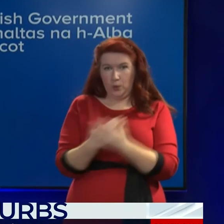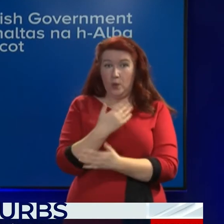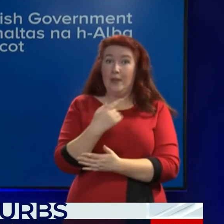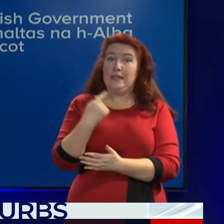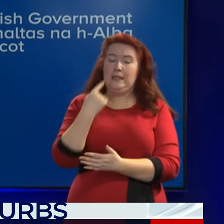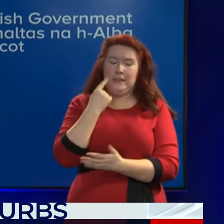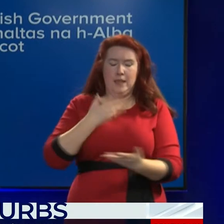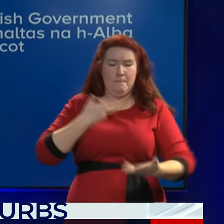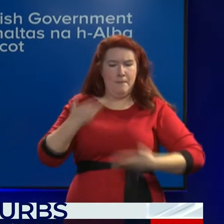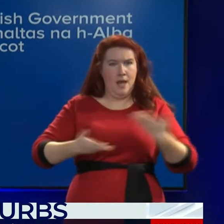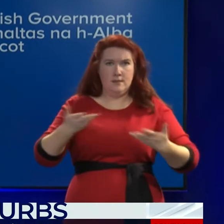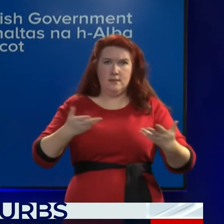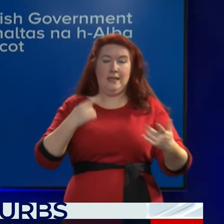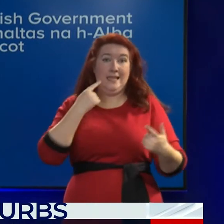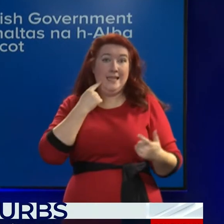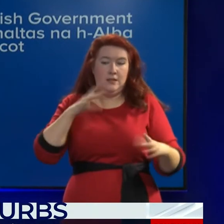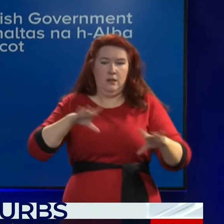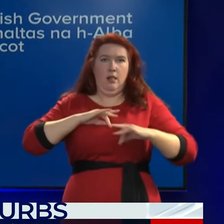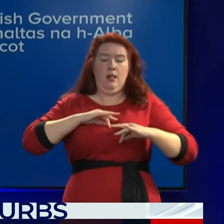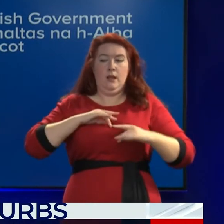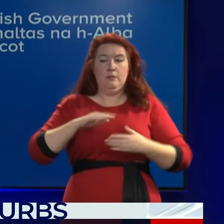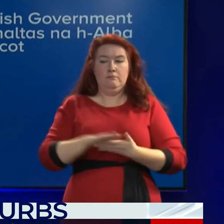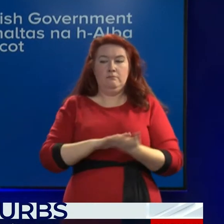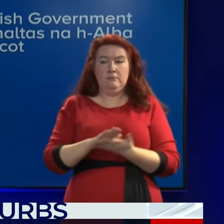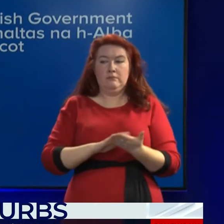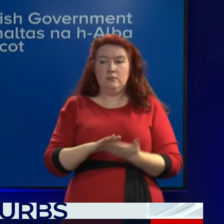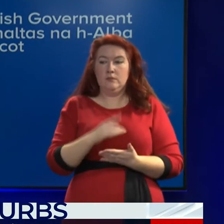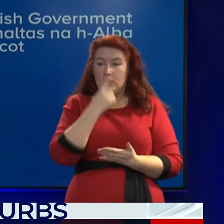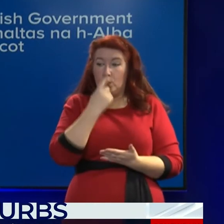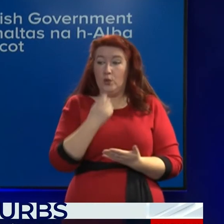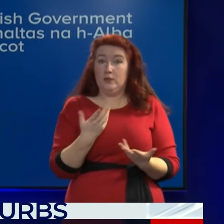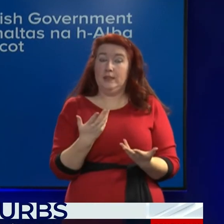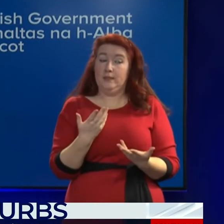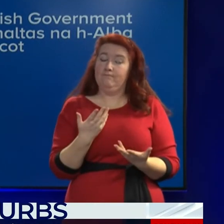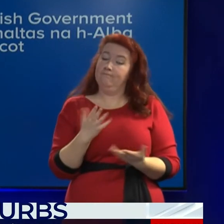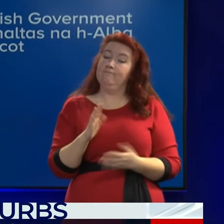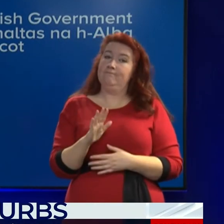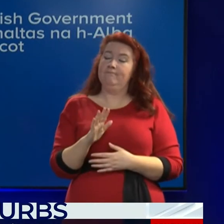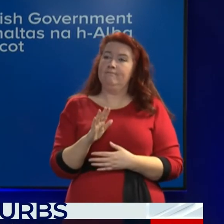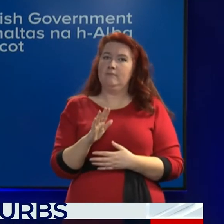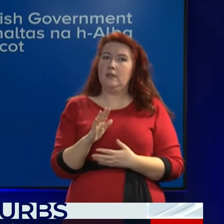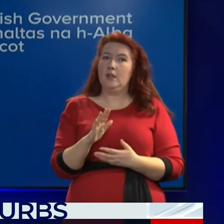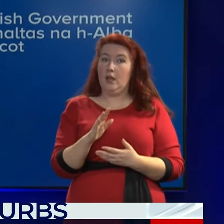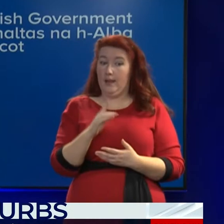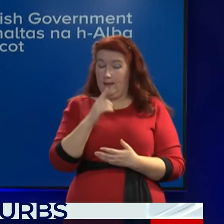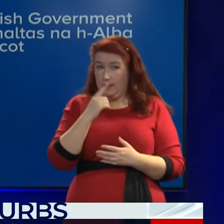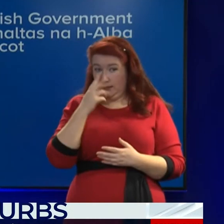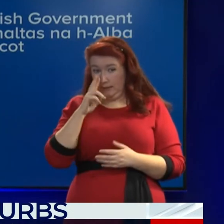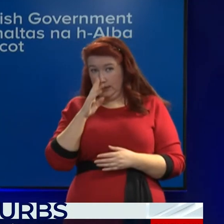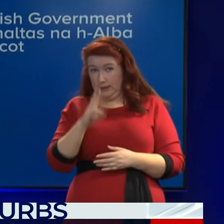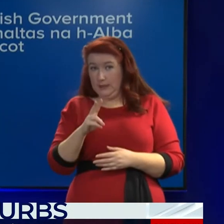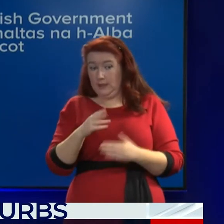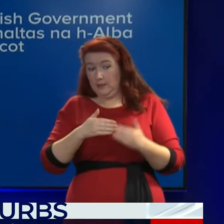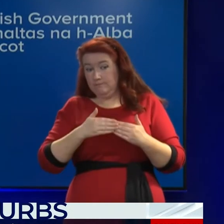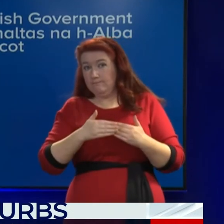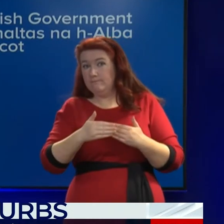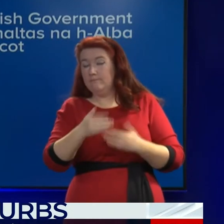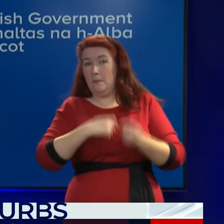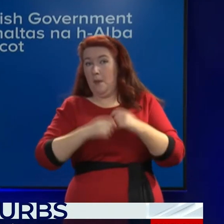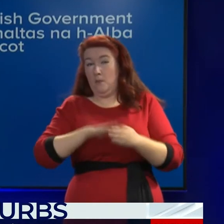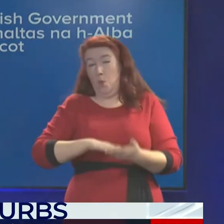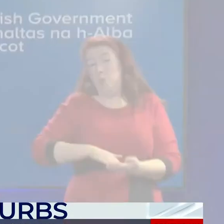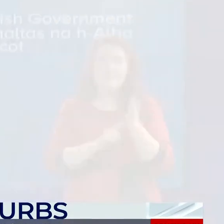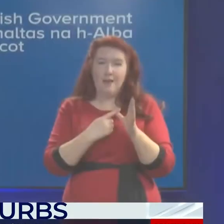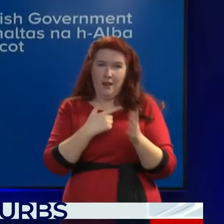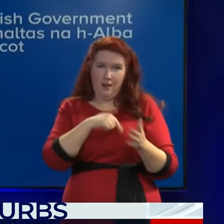new variant, we may be facing, indeed, we may be starting to experience a potential tsunami